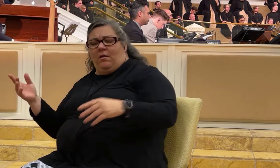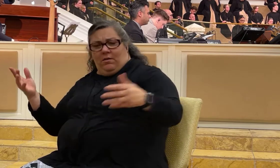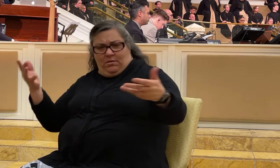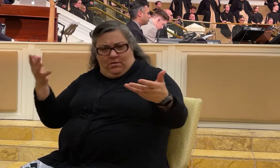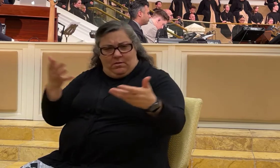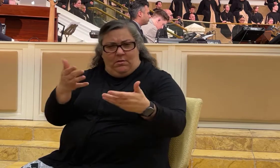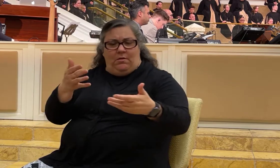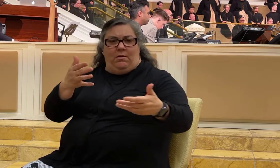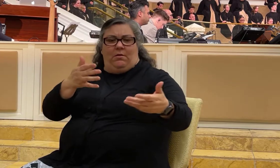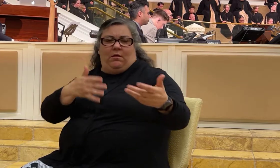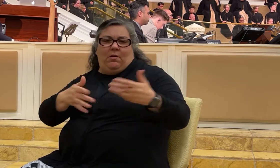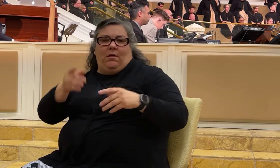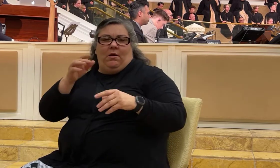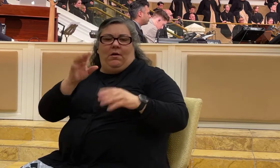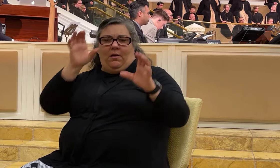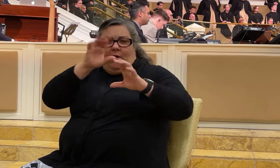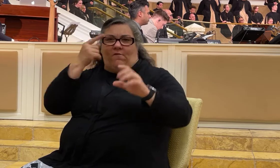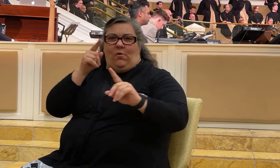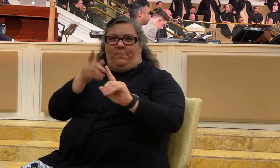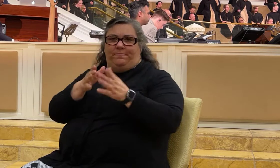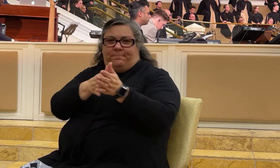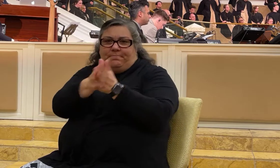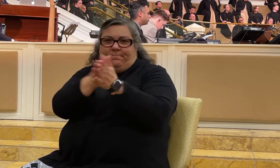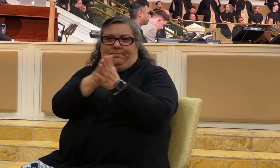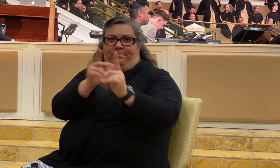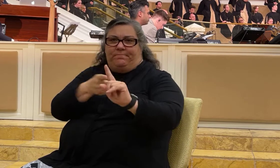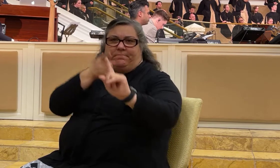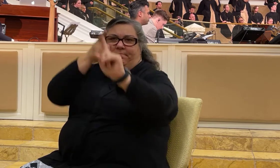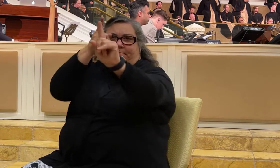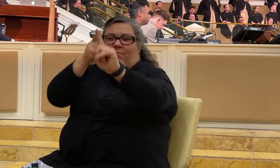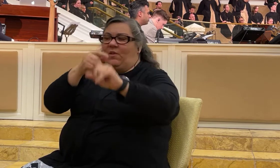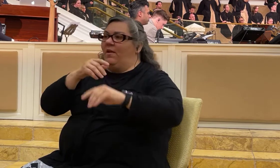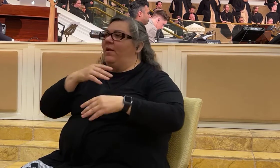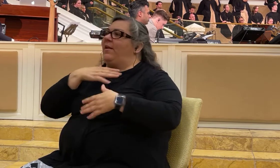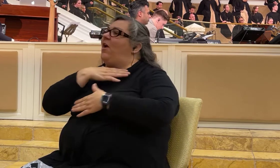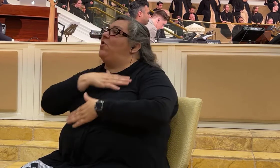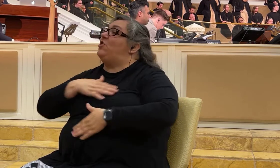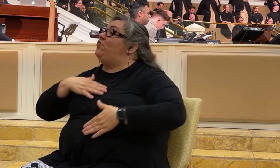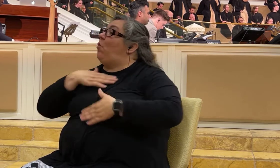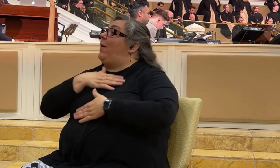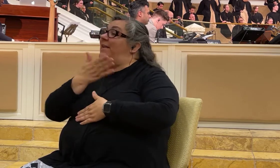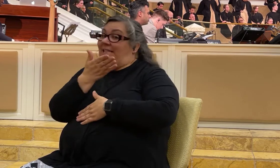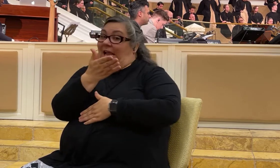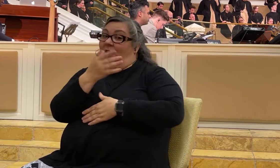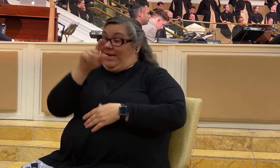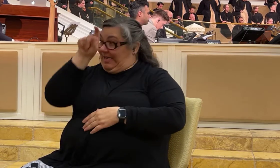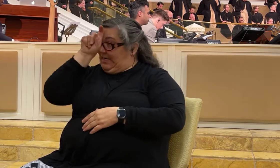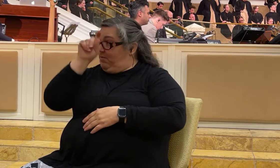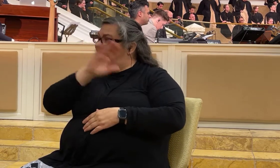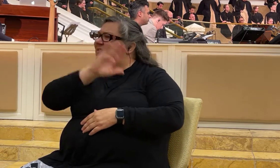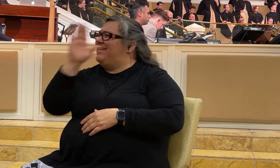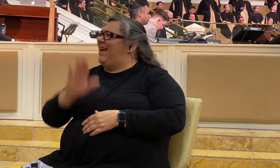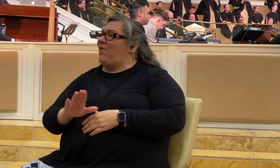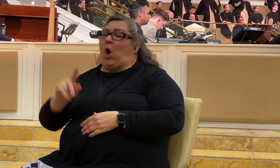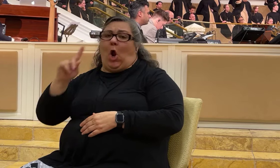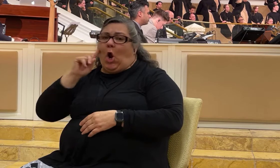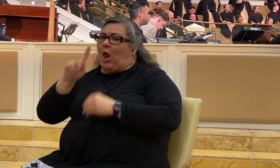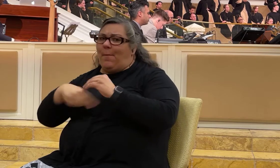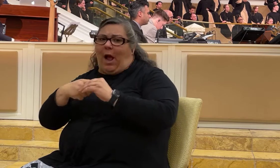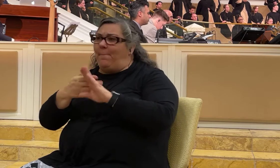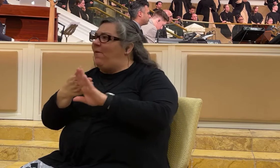experienced pursuits, and there are enjoyments that were in Egypt that they never heard of before. And